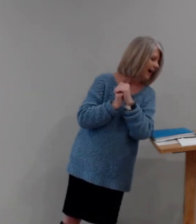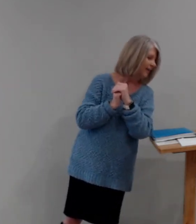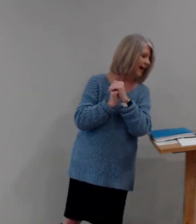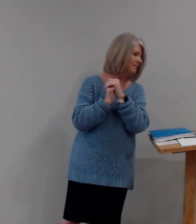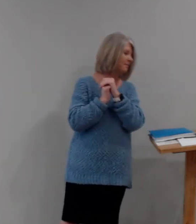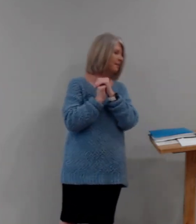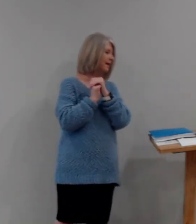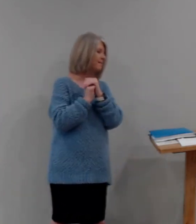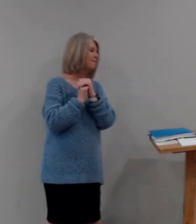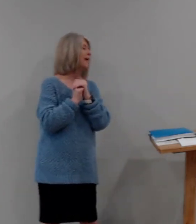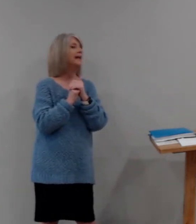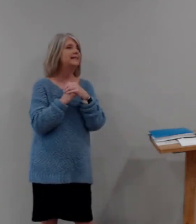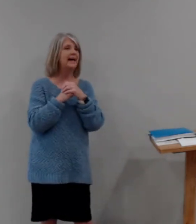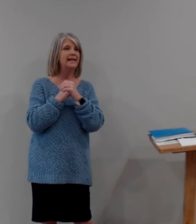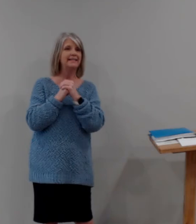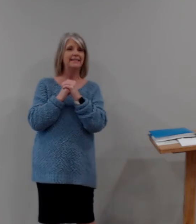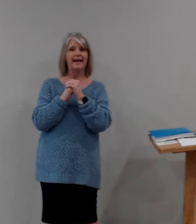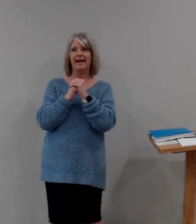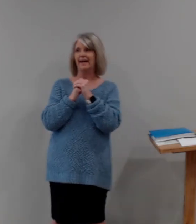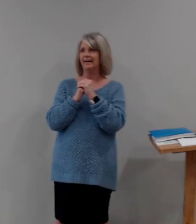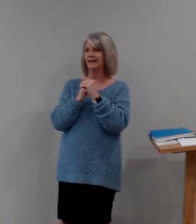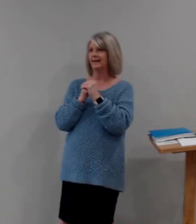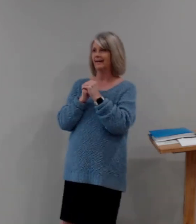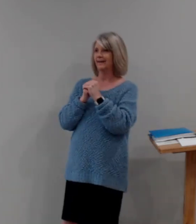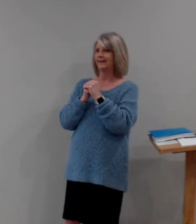Okay, Valentine's Day.